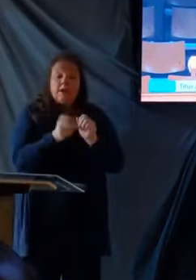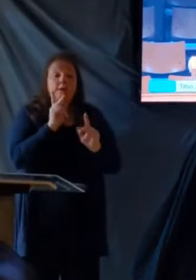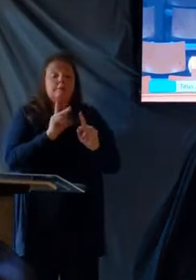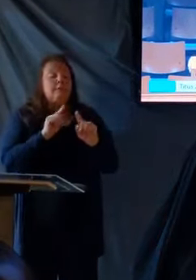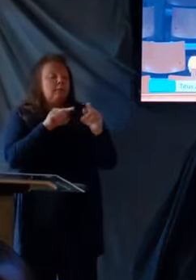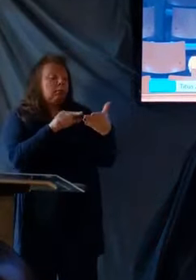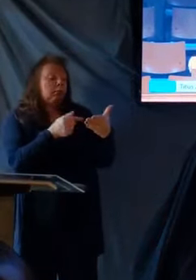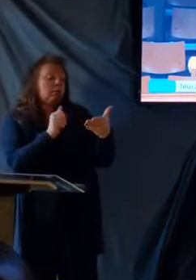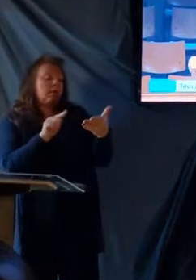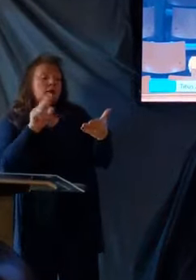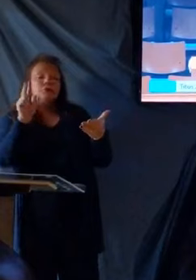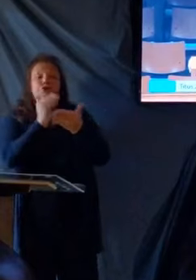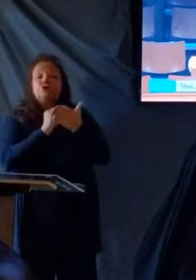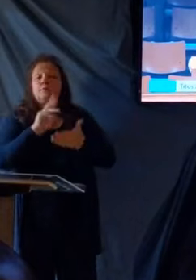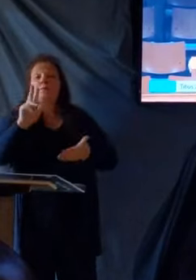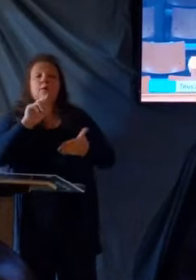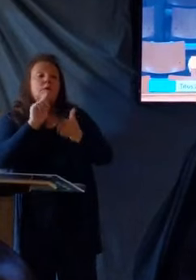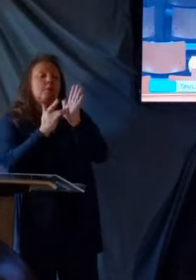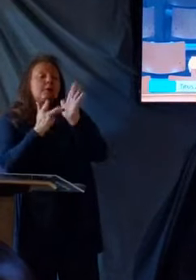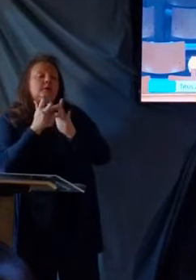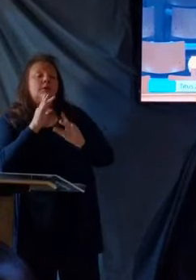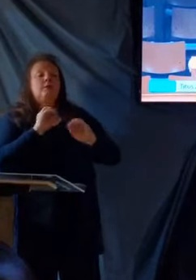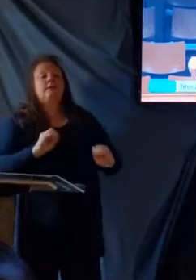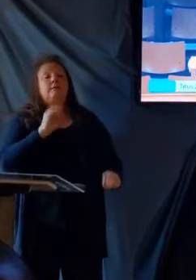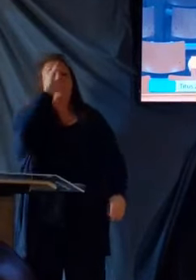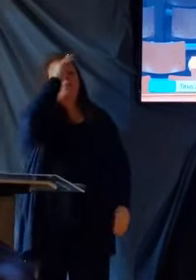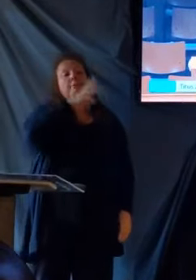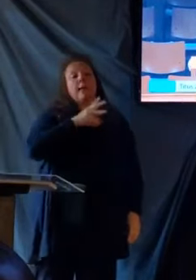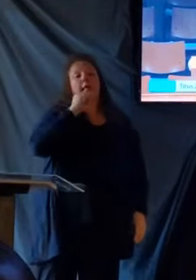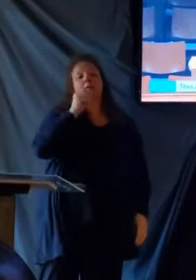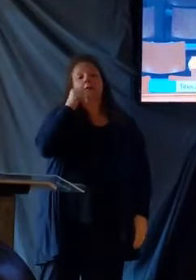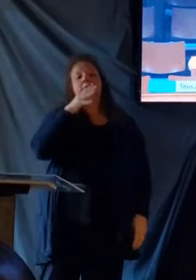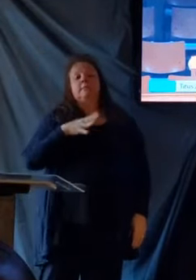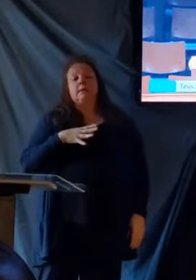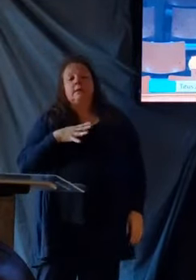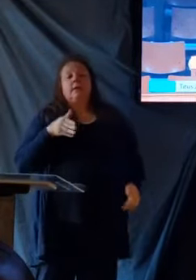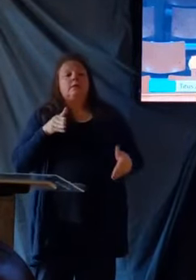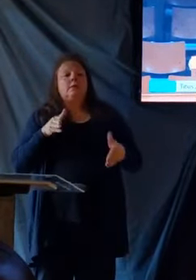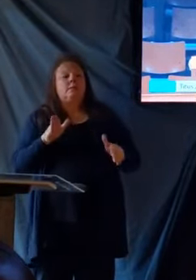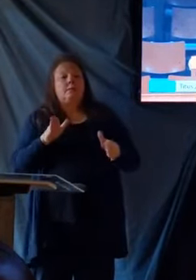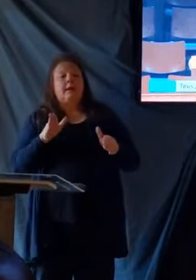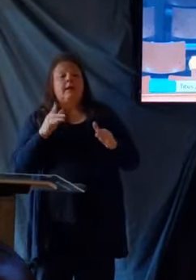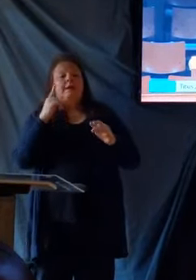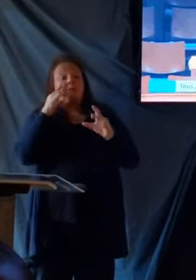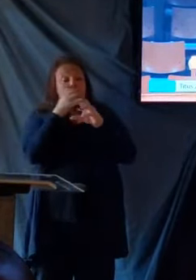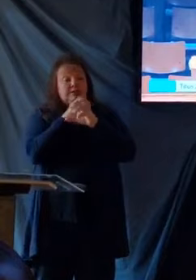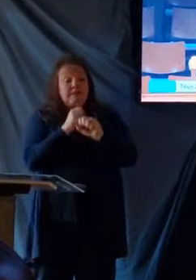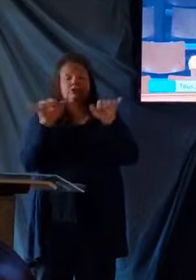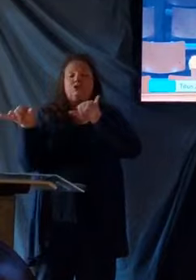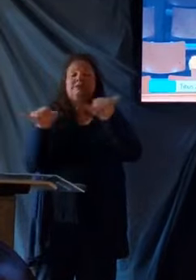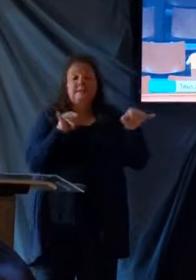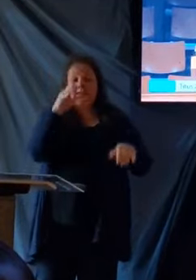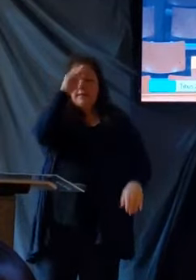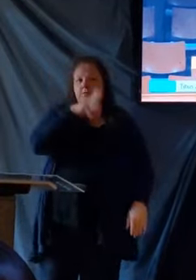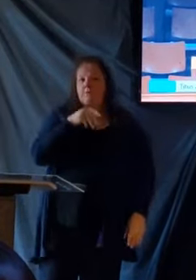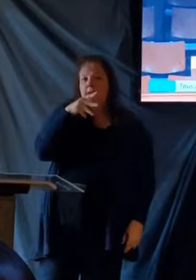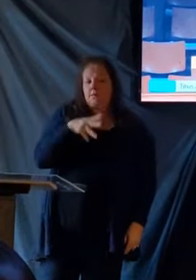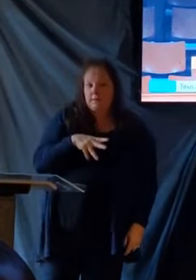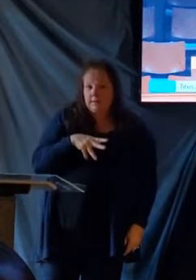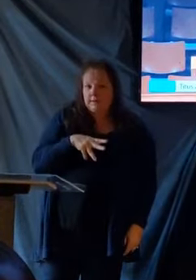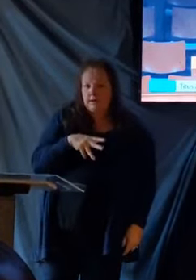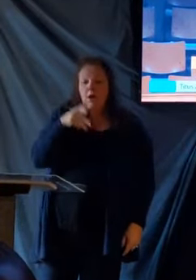go to Galatians 3. Well, in Christ, there's neither male nor female. Now, the way of salvation is the same for men and for women. The